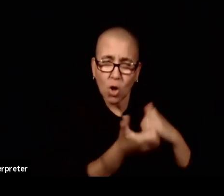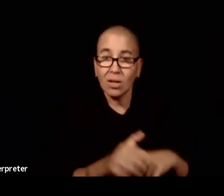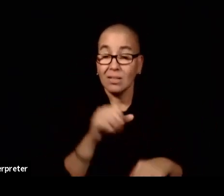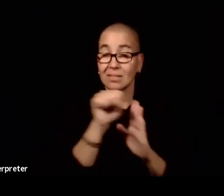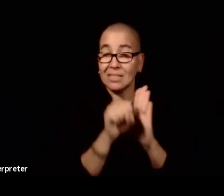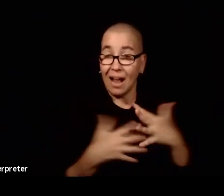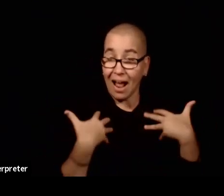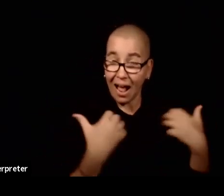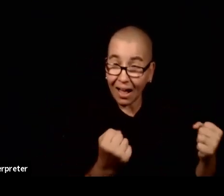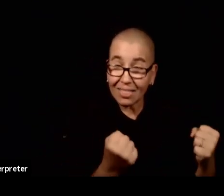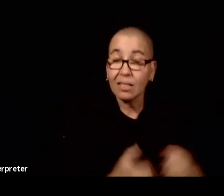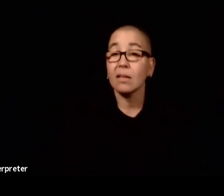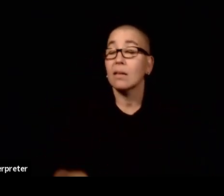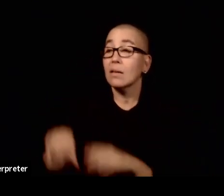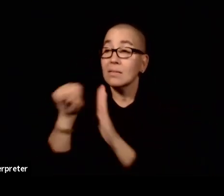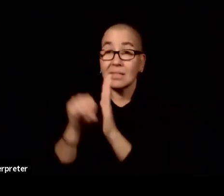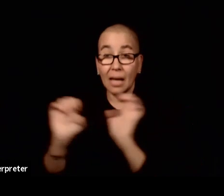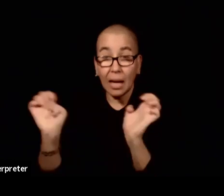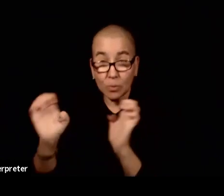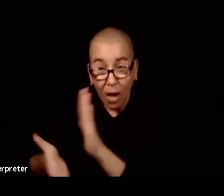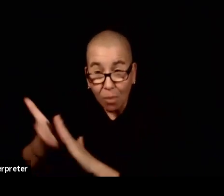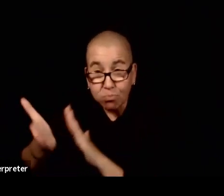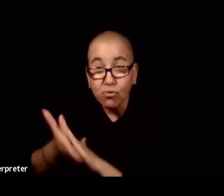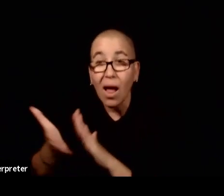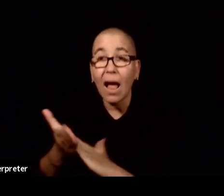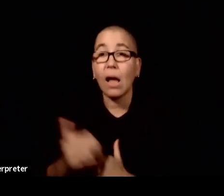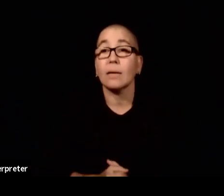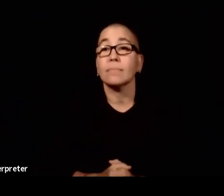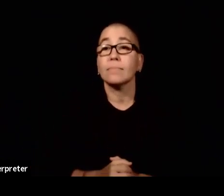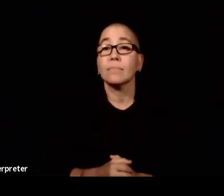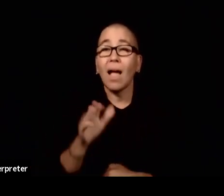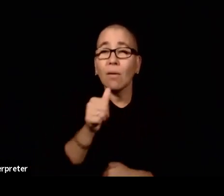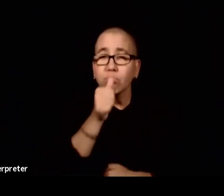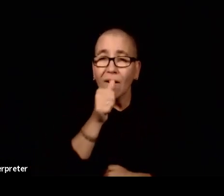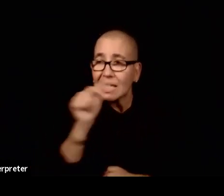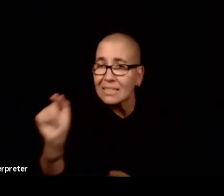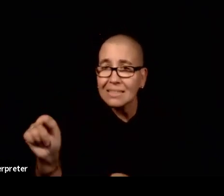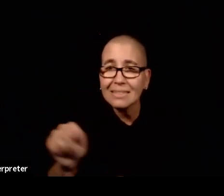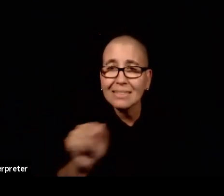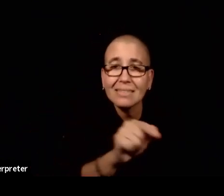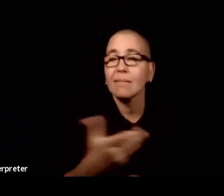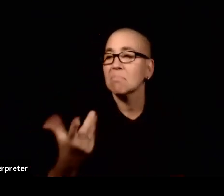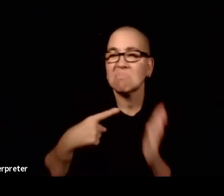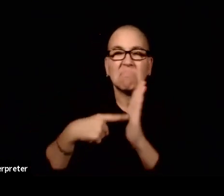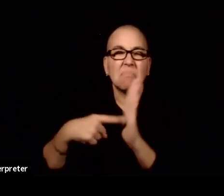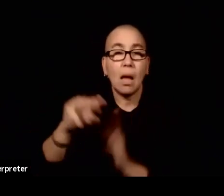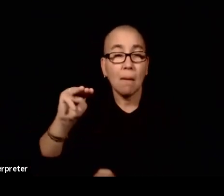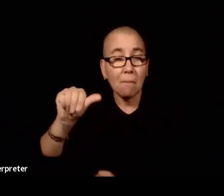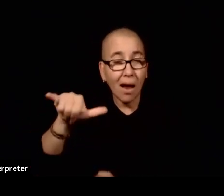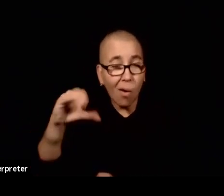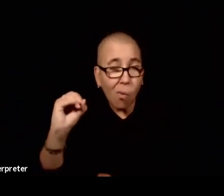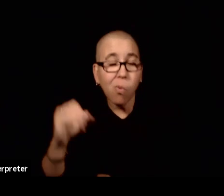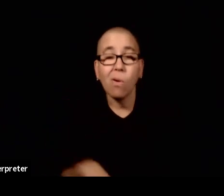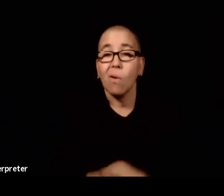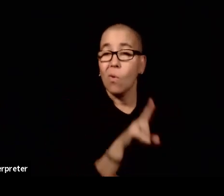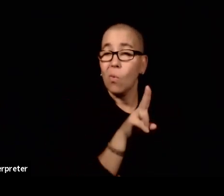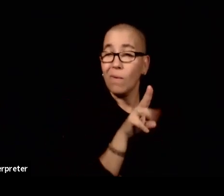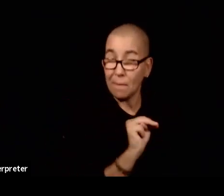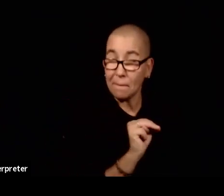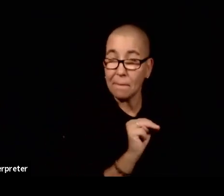our unique private testing partnership with the Mayo Clinic, the University of Minnesota, and the leading healthcare systems all across our